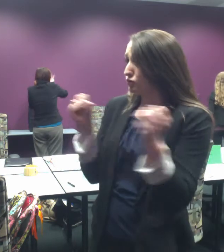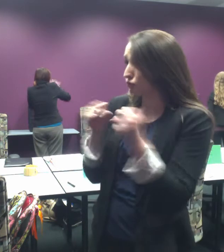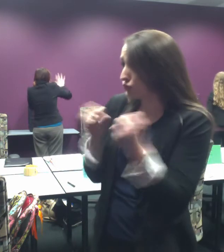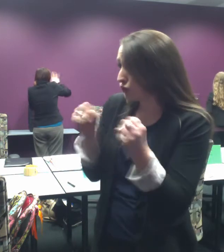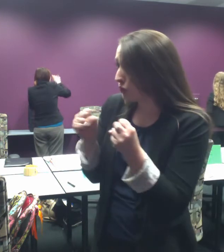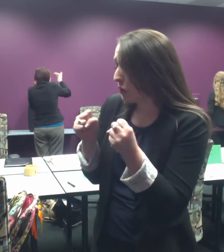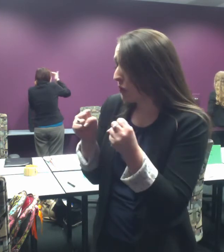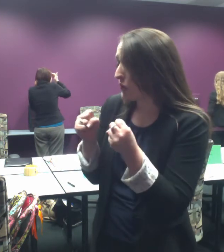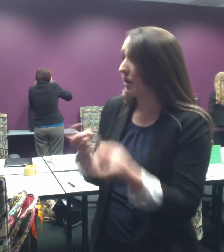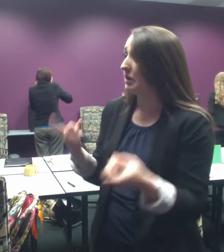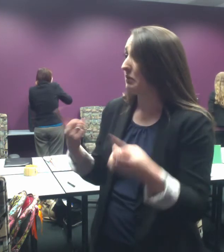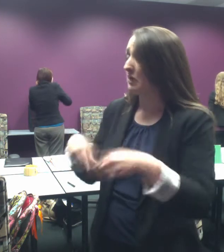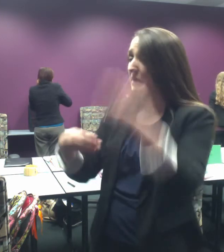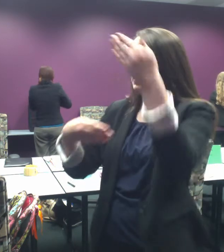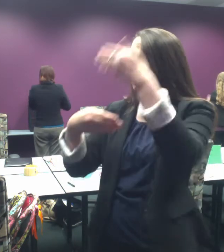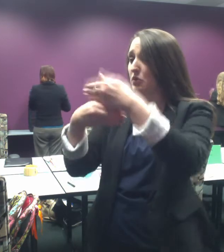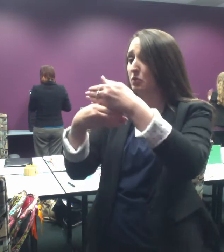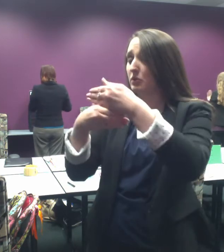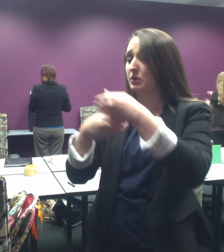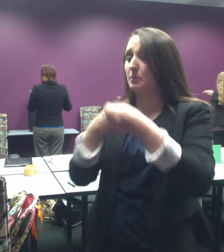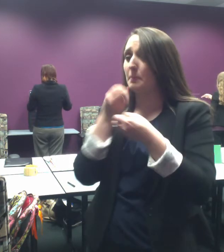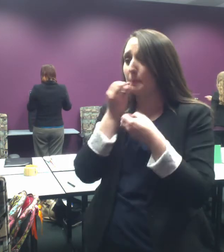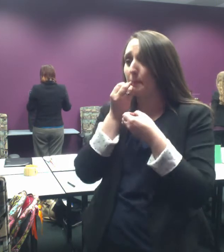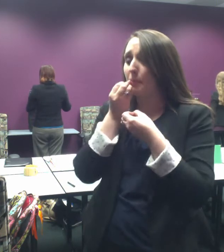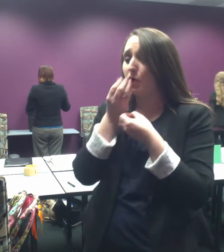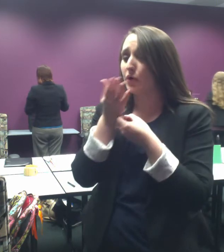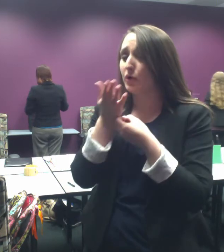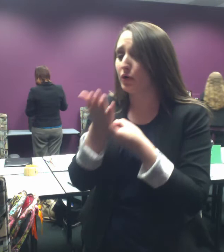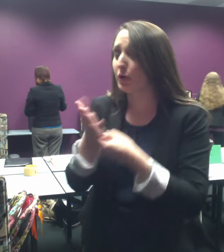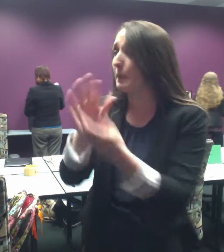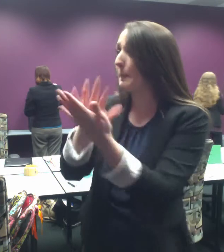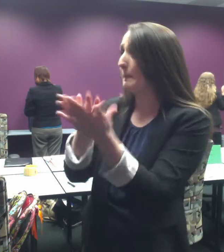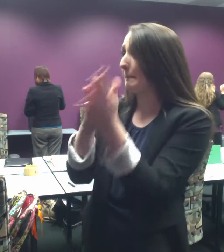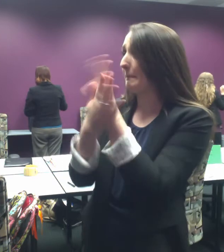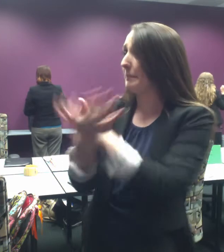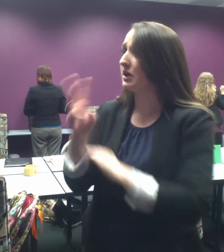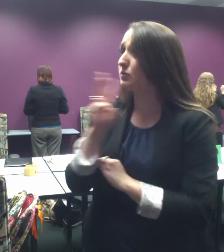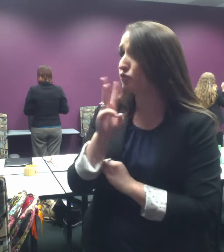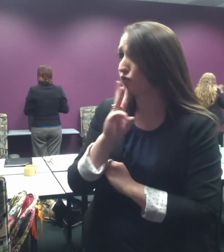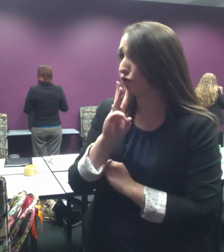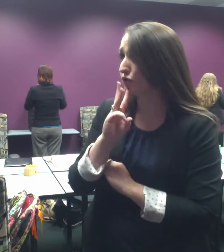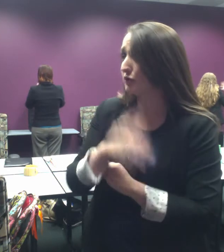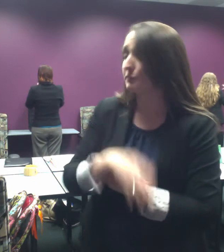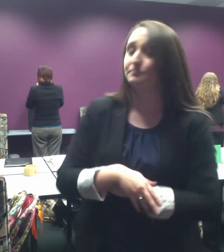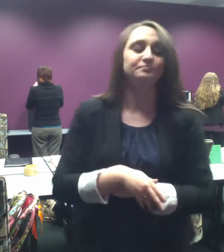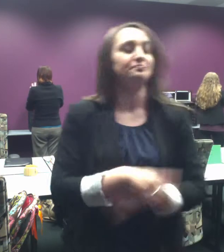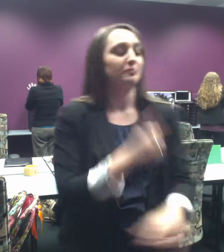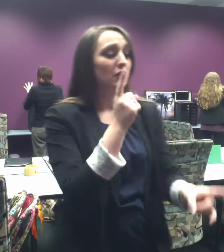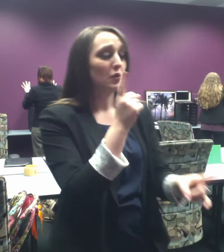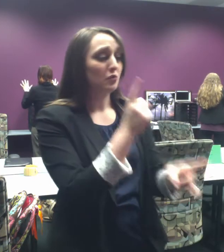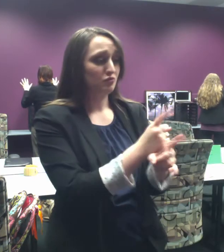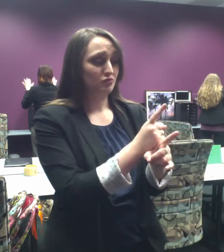up to a window itself and you breathe on the window. You have, every time you exhale carbon dioxide, other gases, as well as water